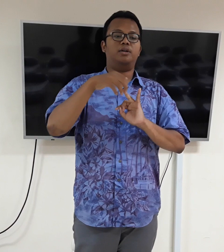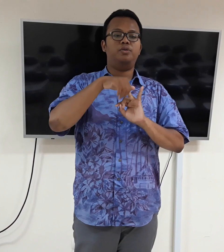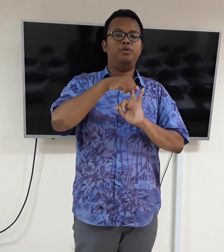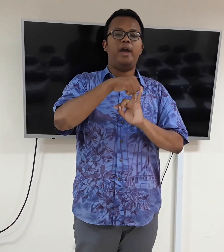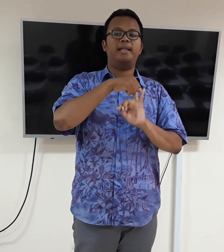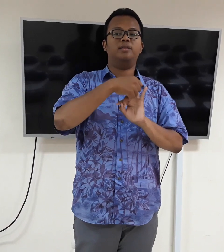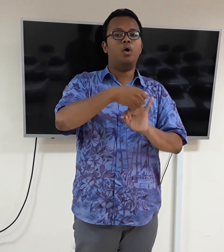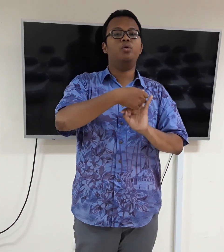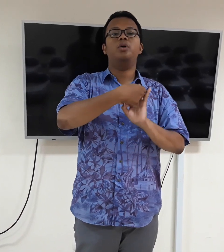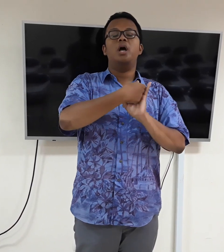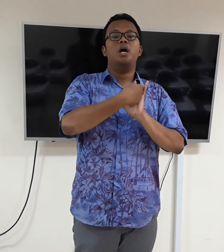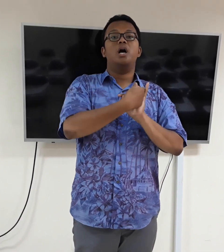who had no